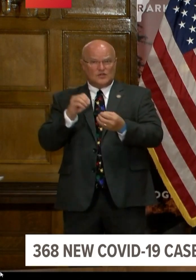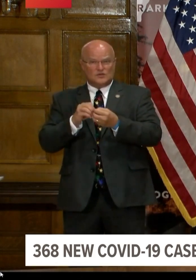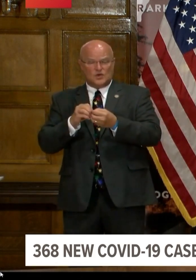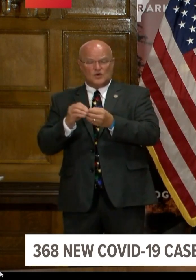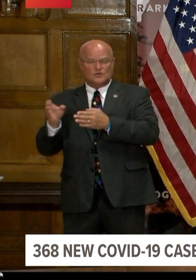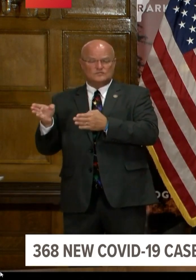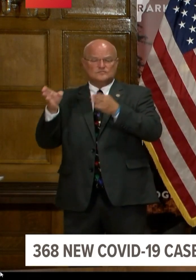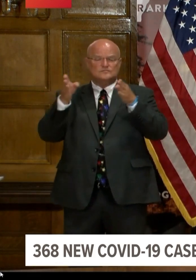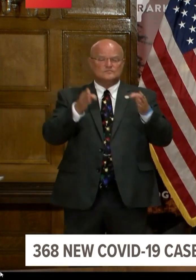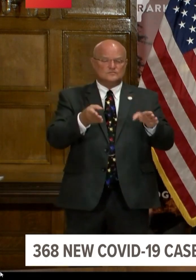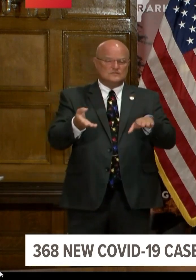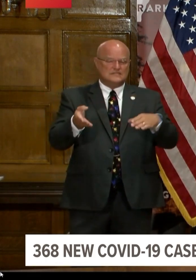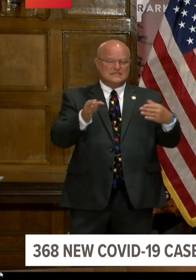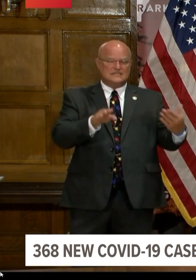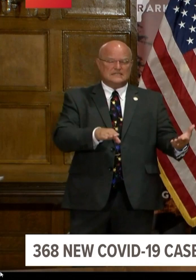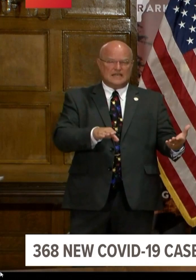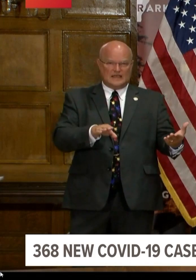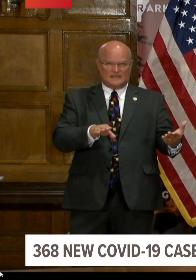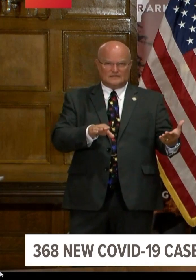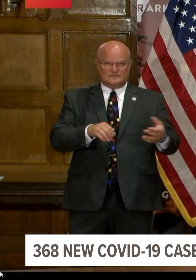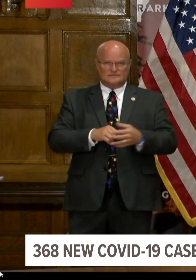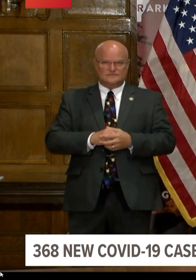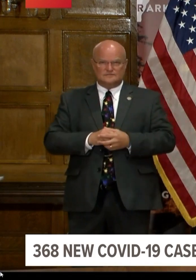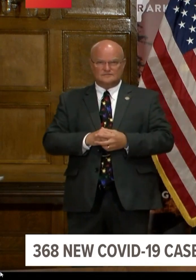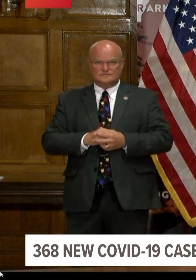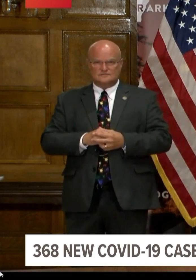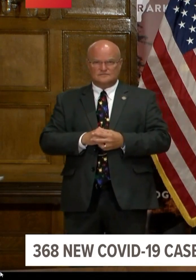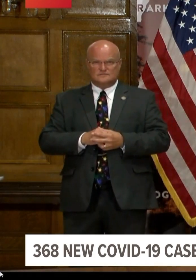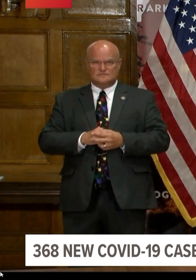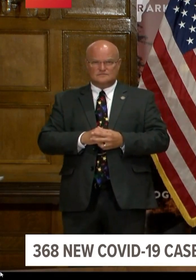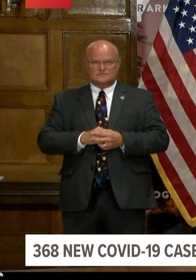many contributed to the death total?